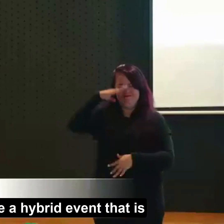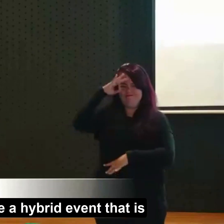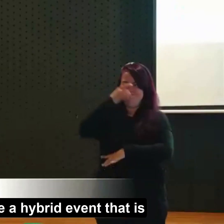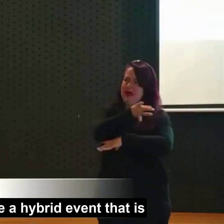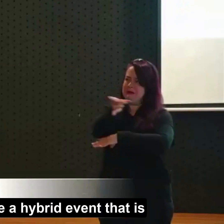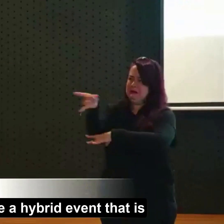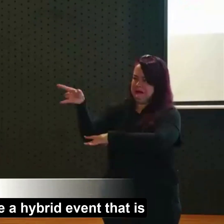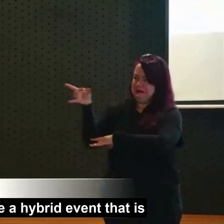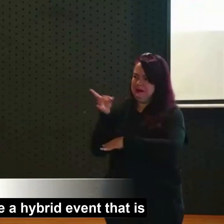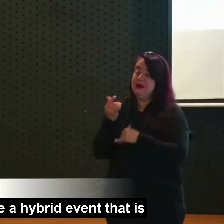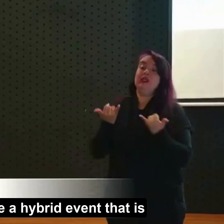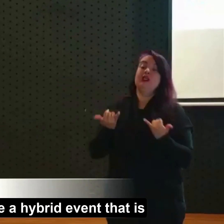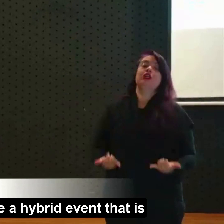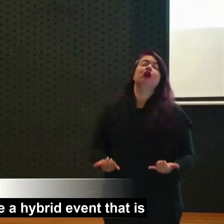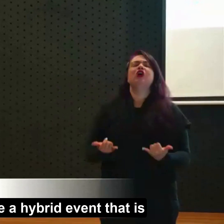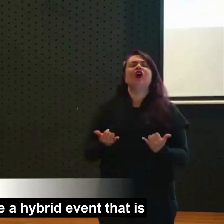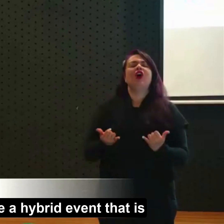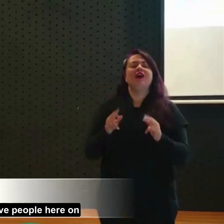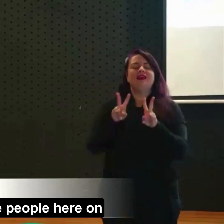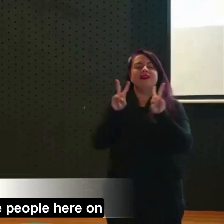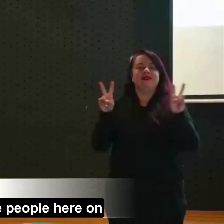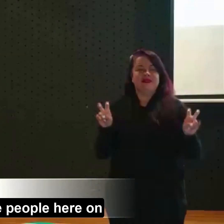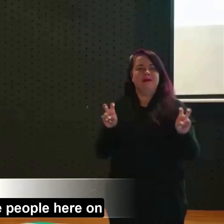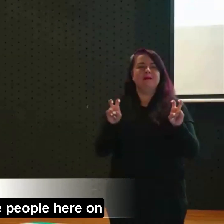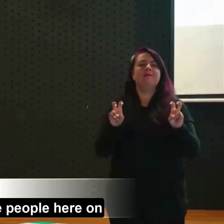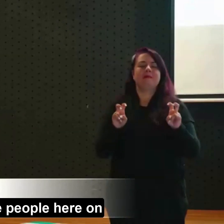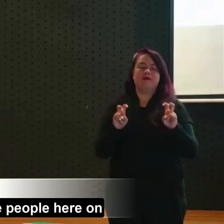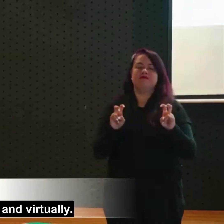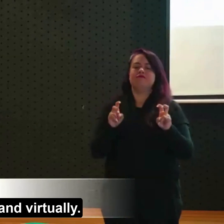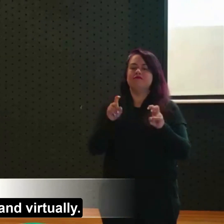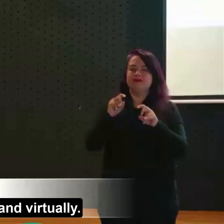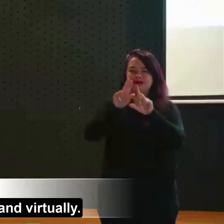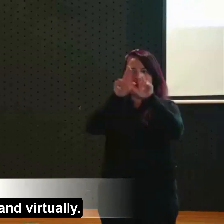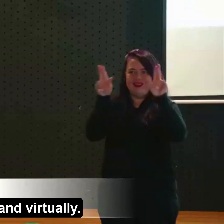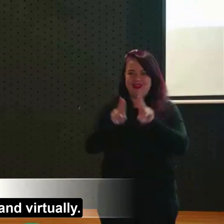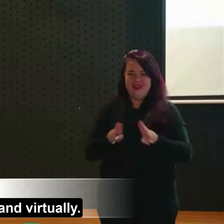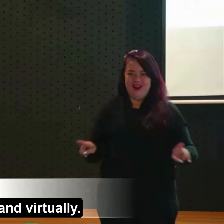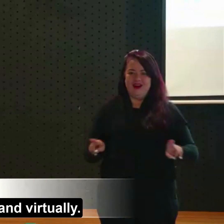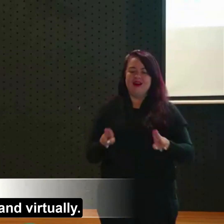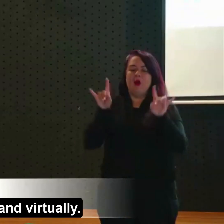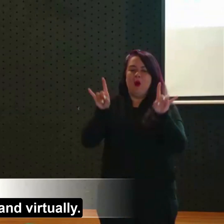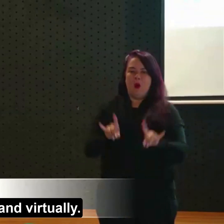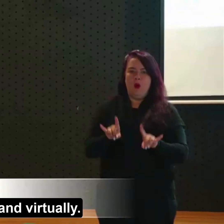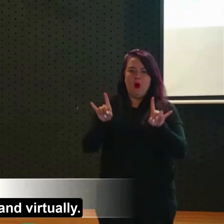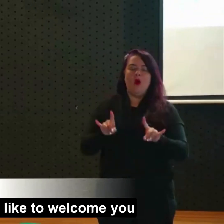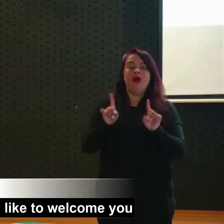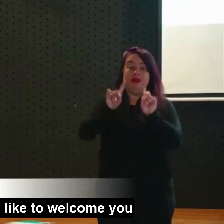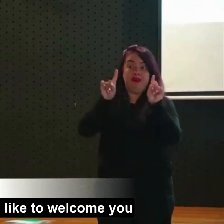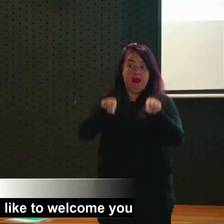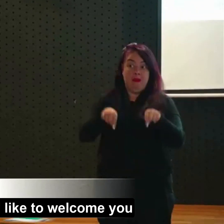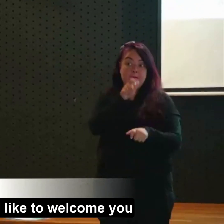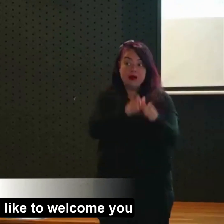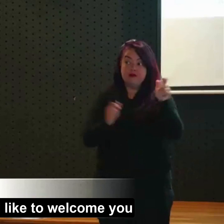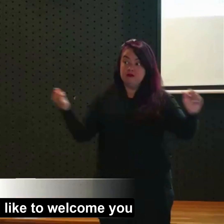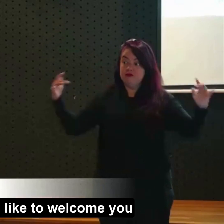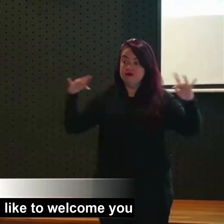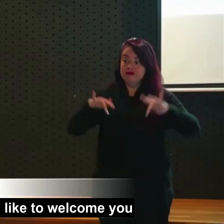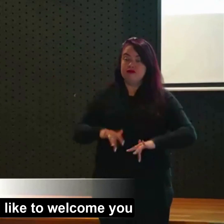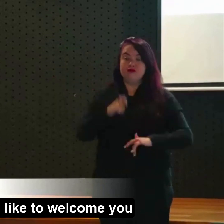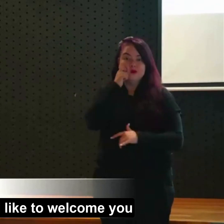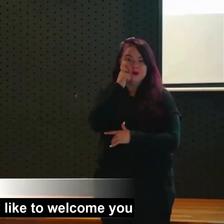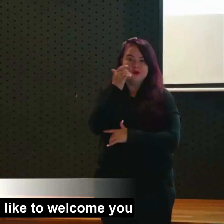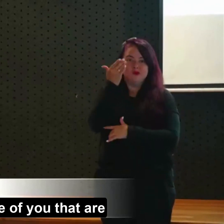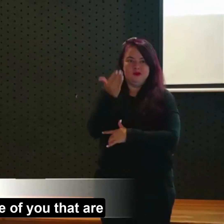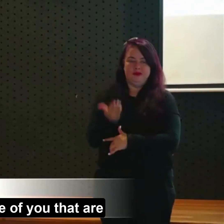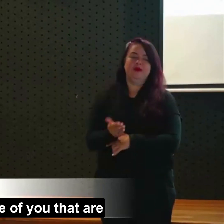a hybrid event that is, we have people here on site and virtually, so we would like